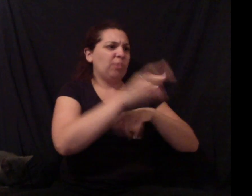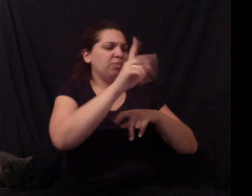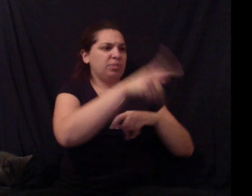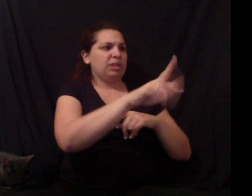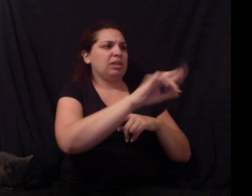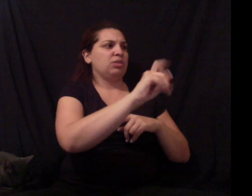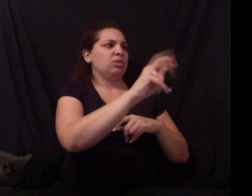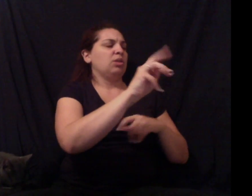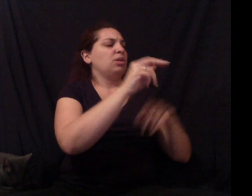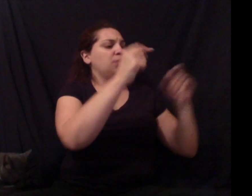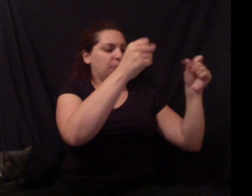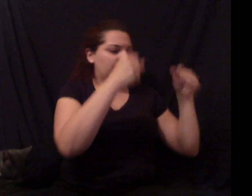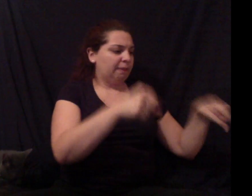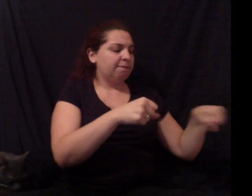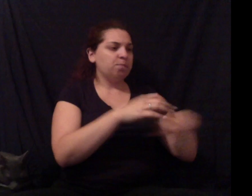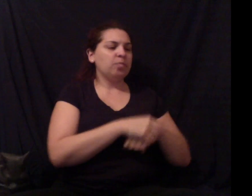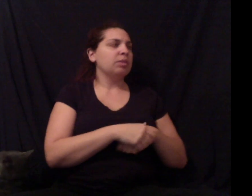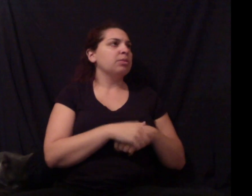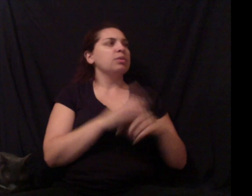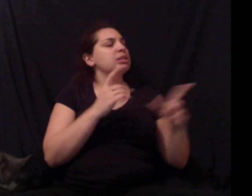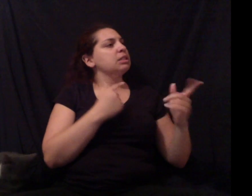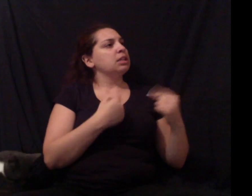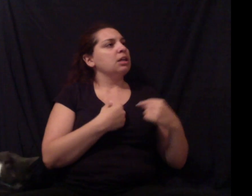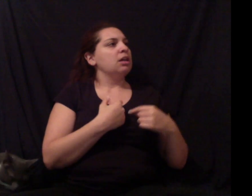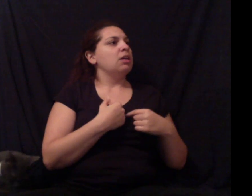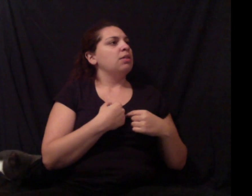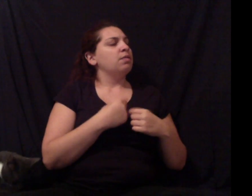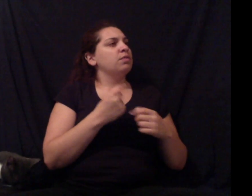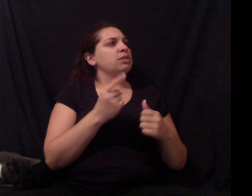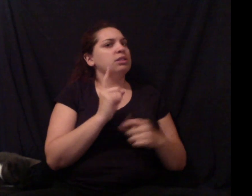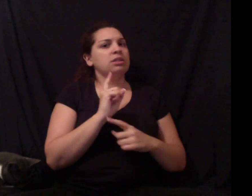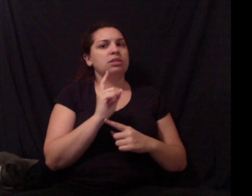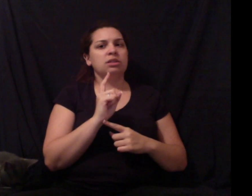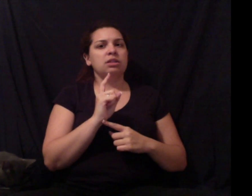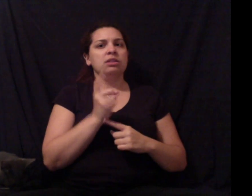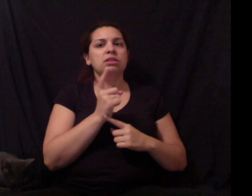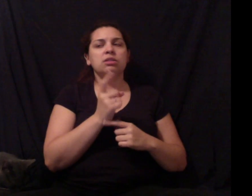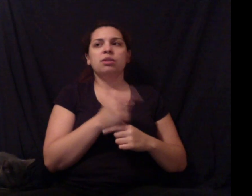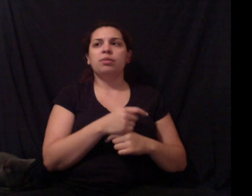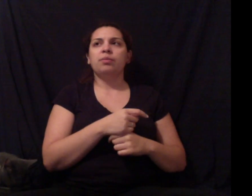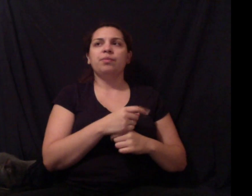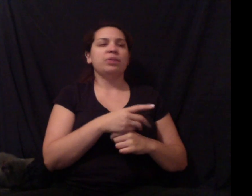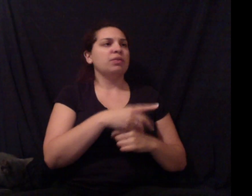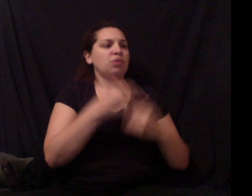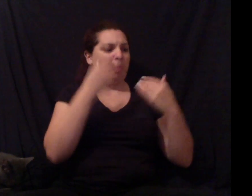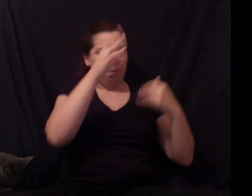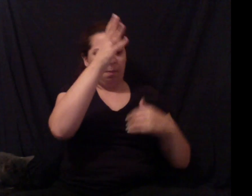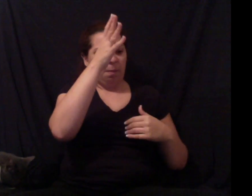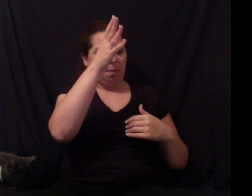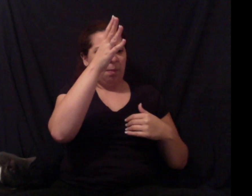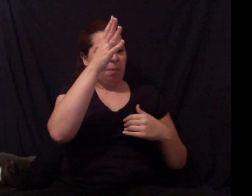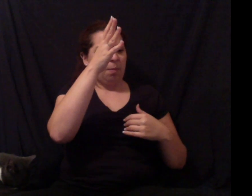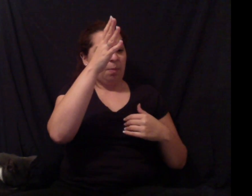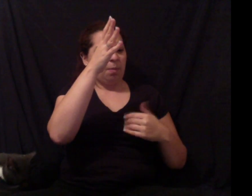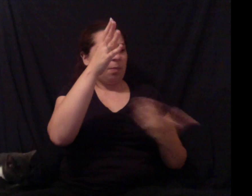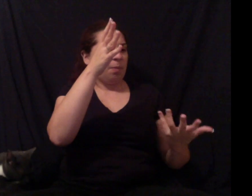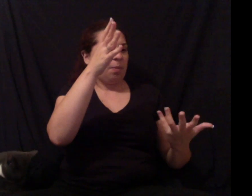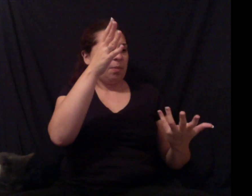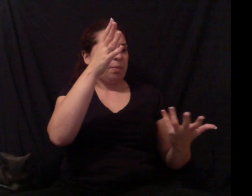Patreon through the posts, but it was just for a single, just a dude making music on the internet. It's a lot to cope